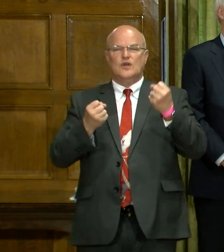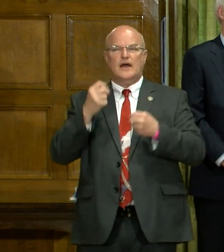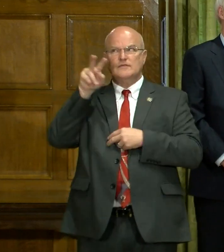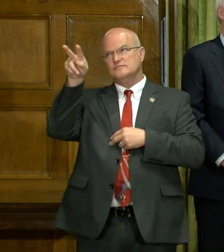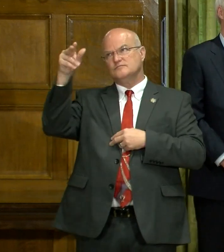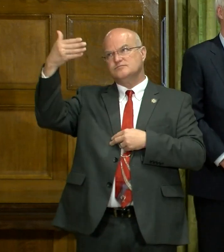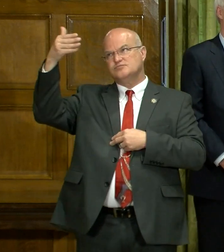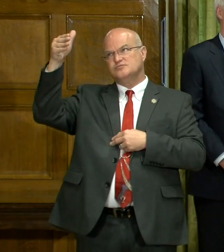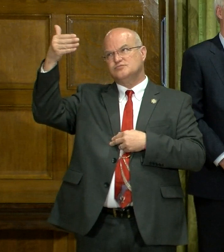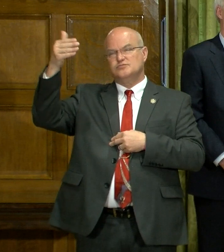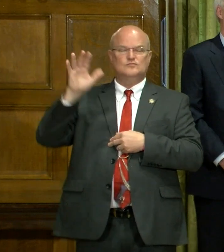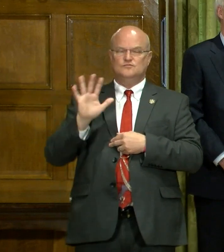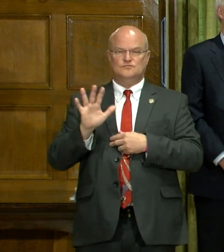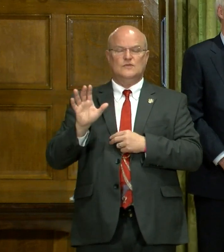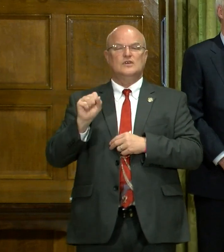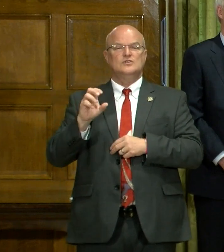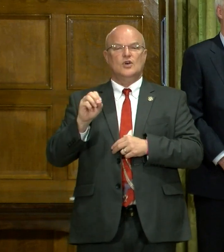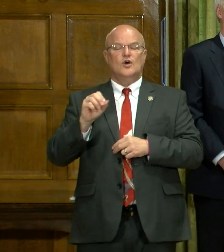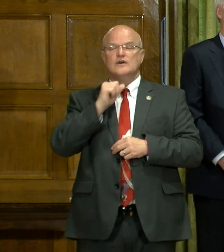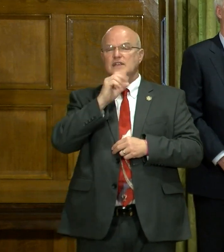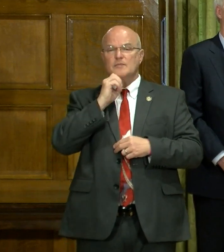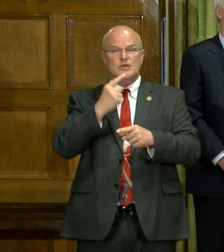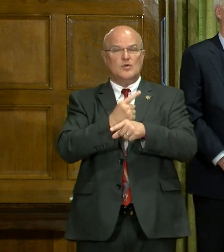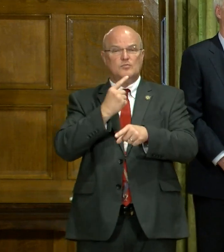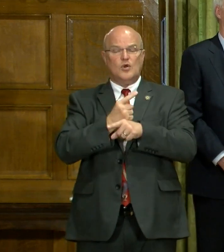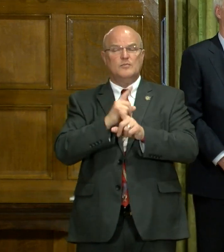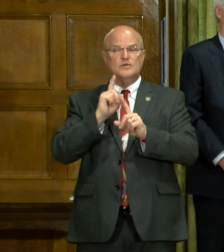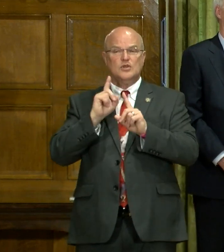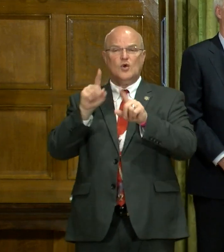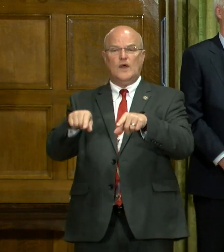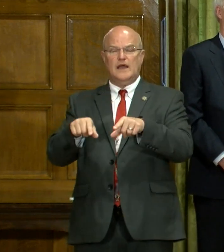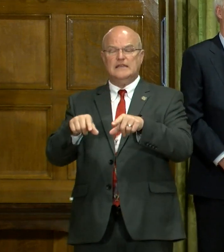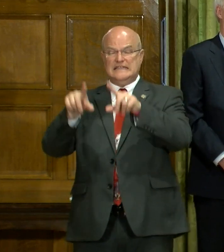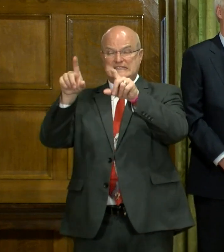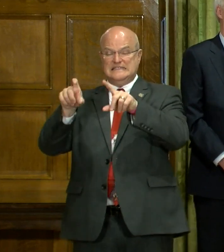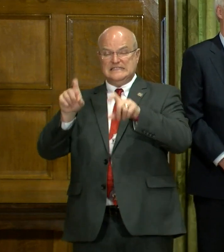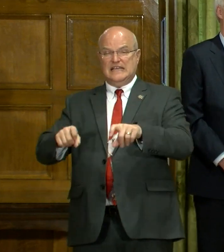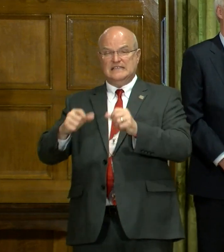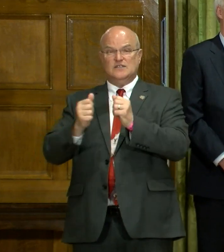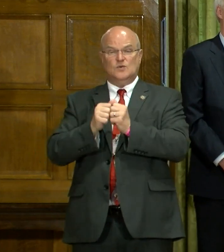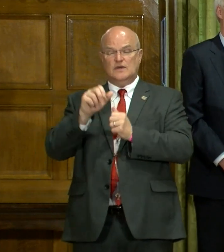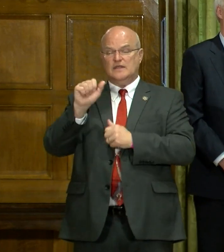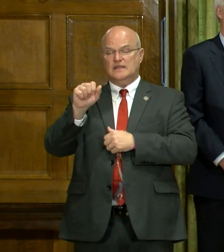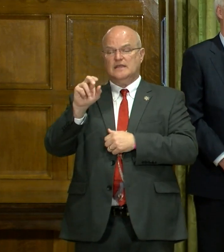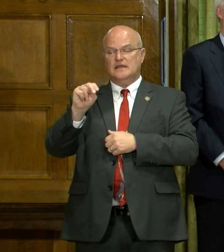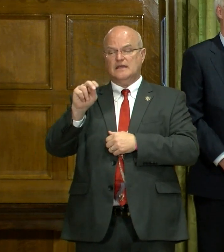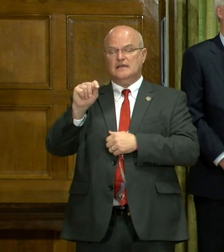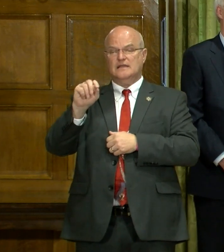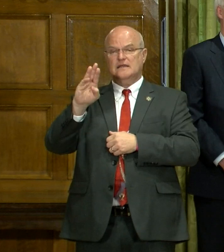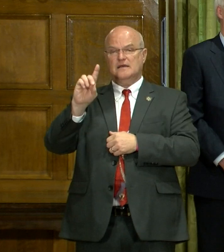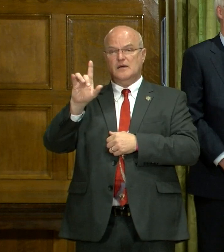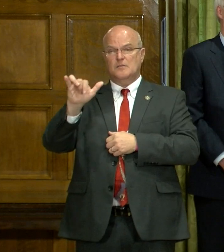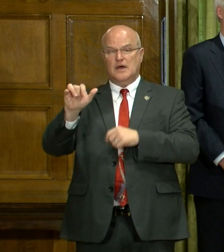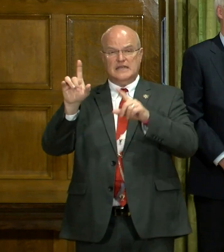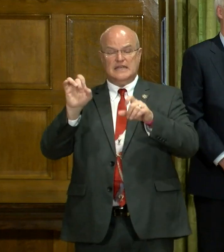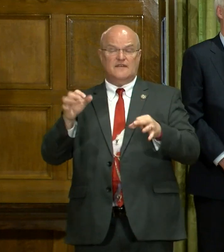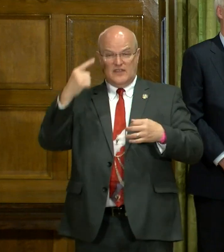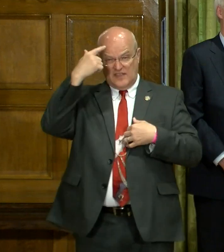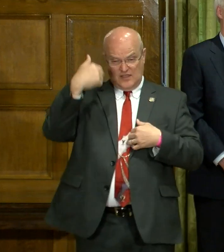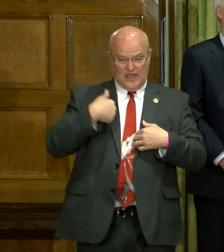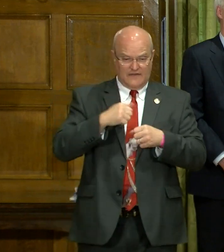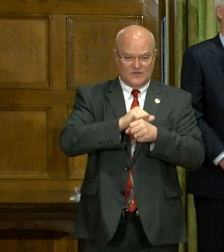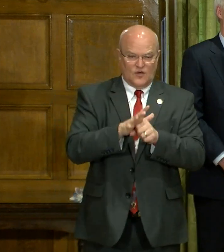car just using a rear view mirror. So it would not be appropriate to go out and get tested with an antibody test if you think that you may